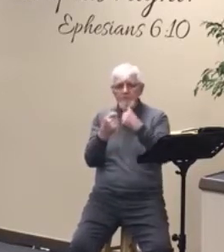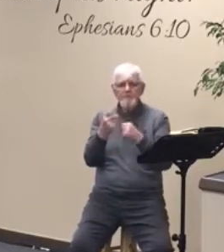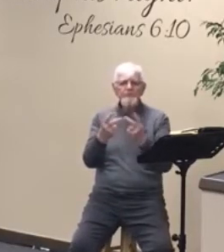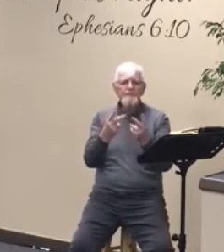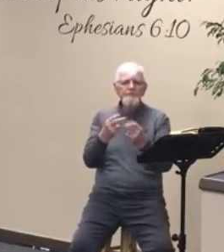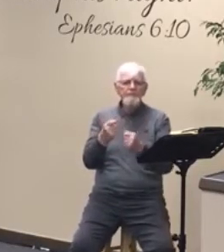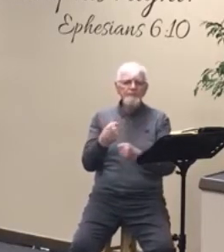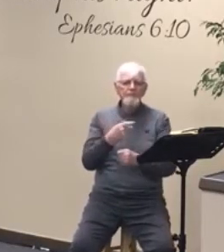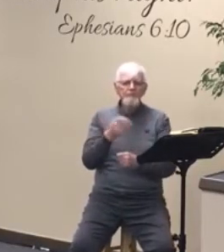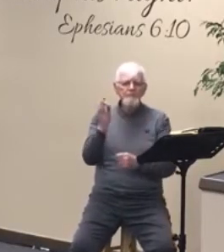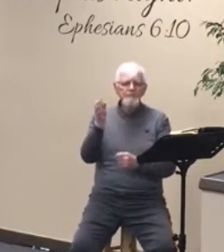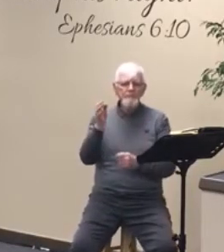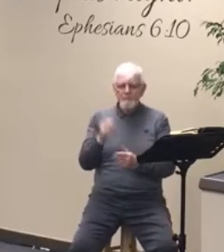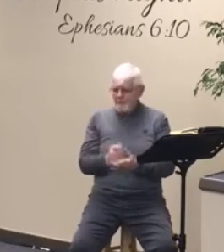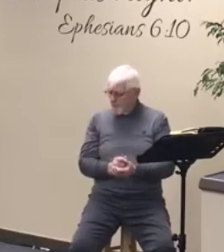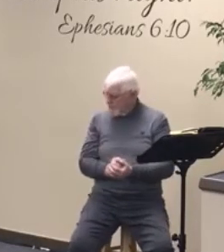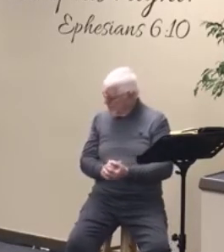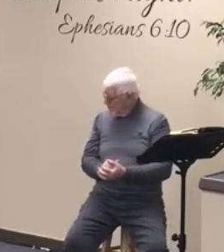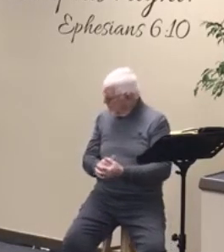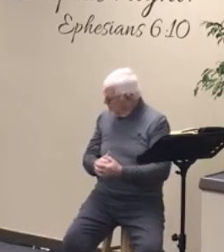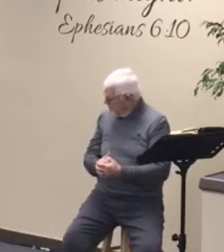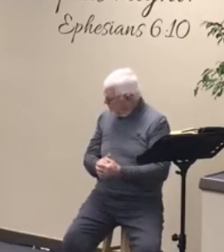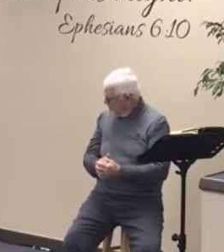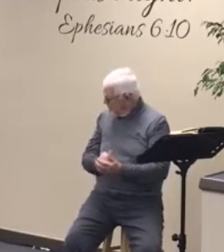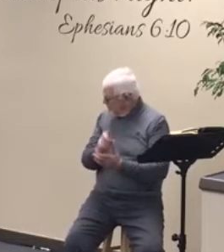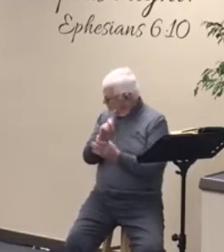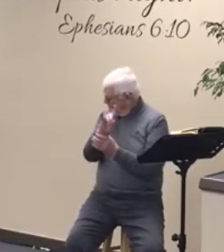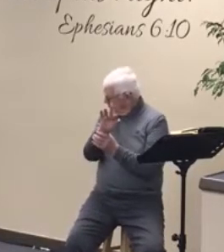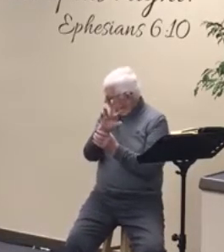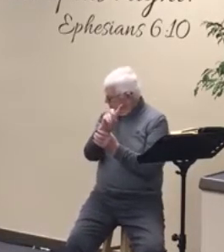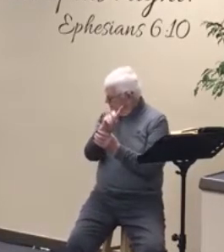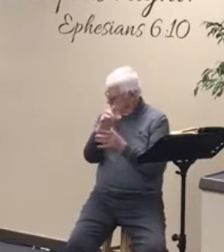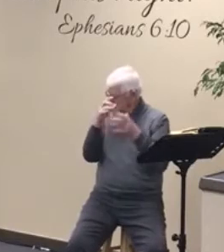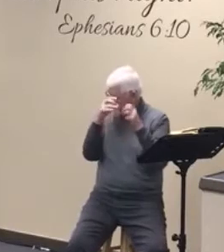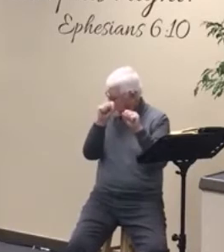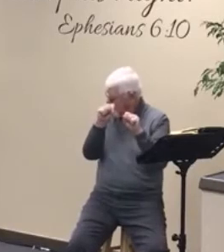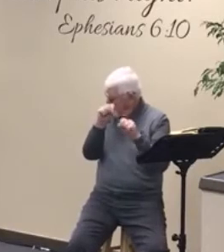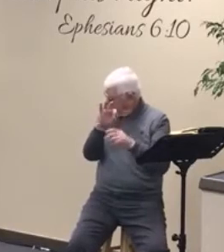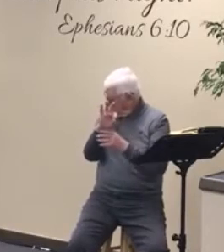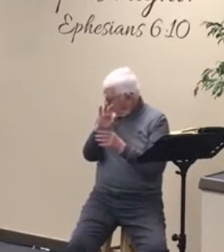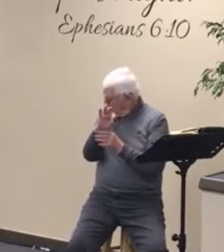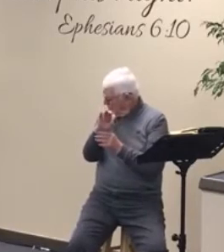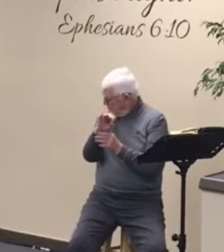us. And David was the president of a